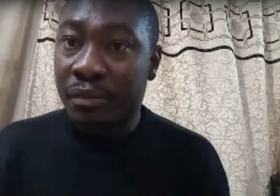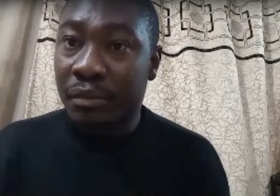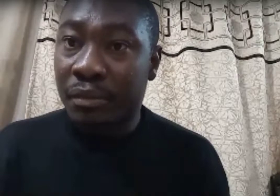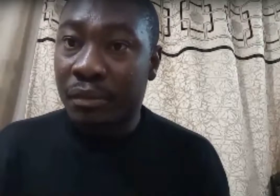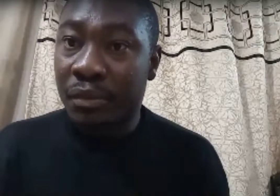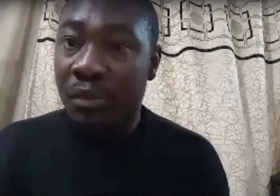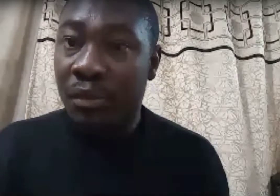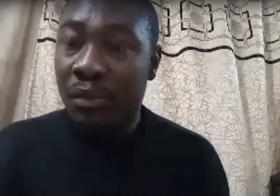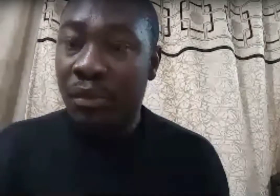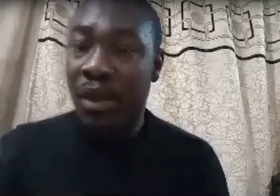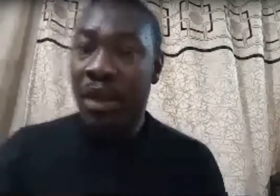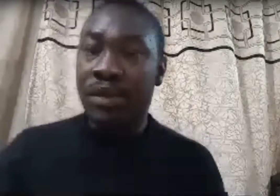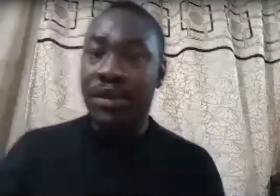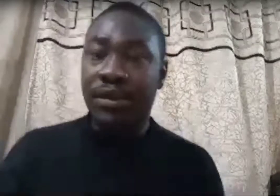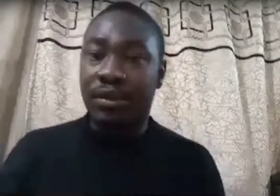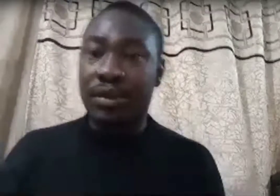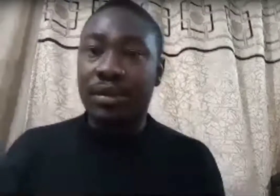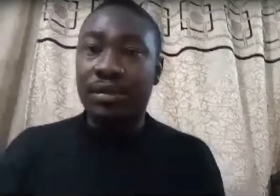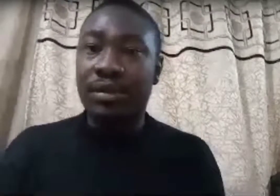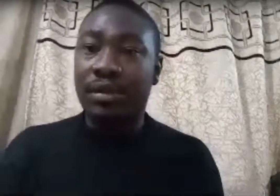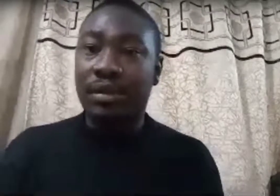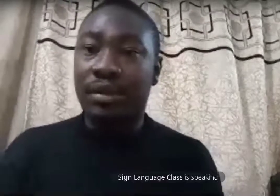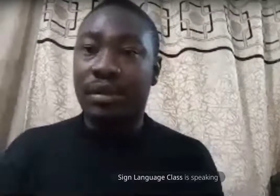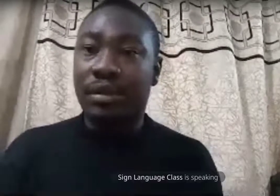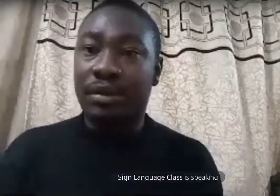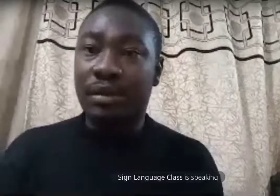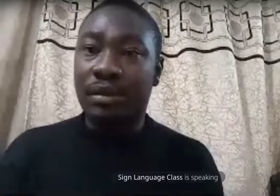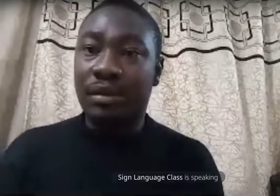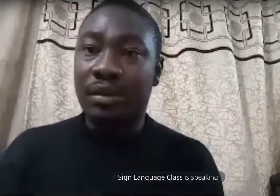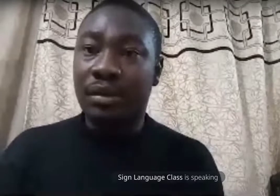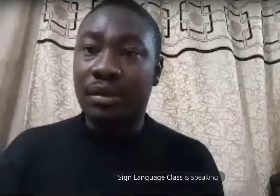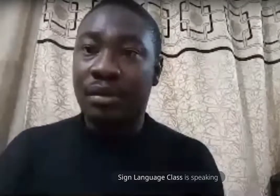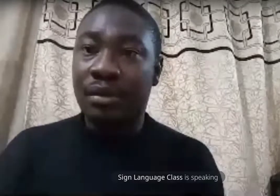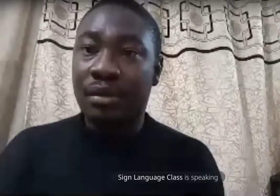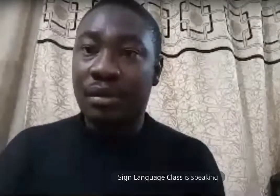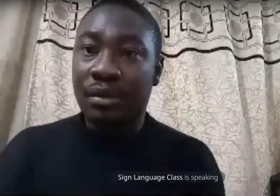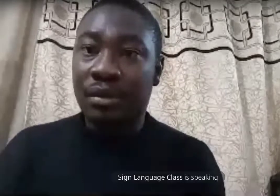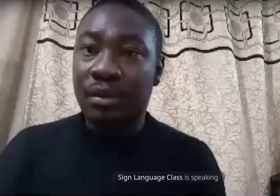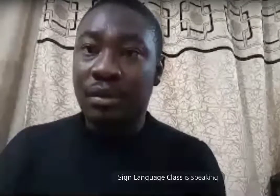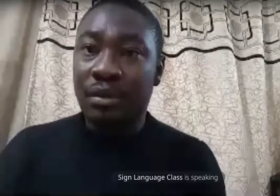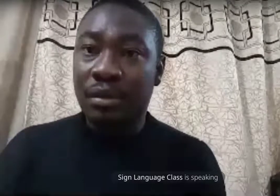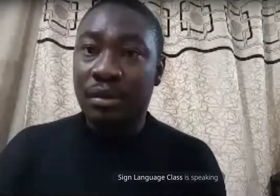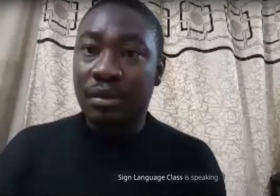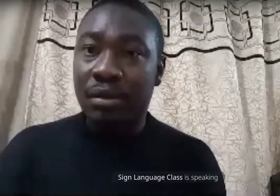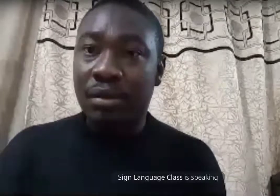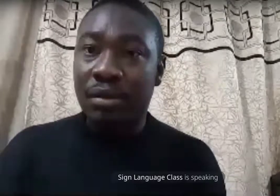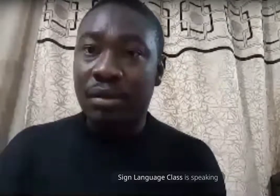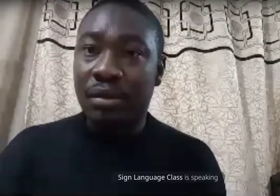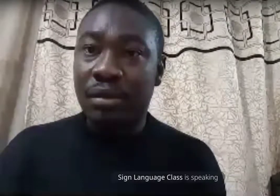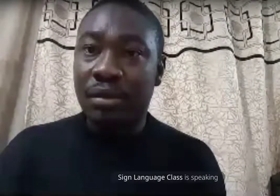serious? Yes, it dropped in the chat section. Please turn off your video and turn it on again. Okay.